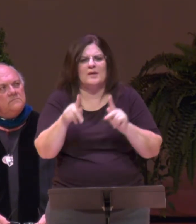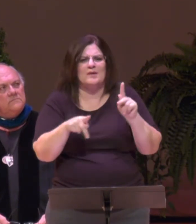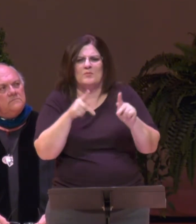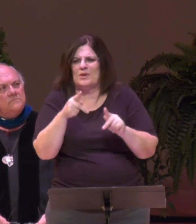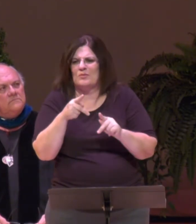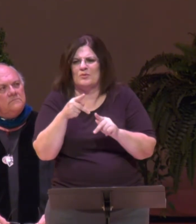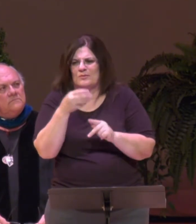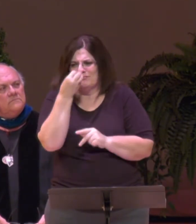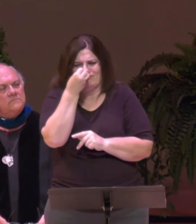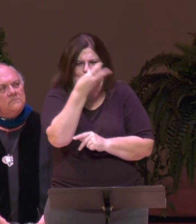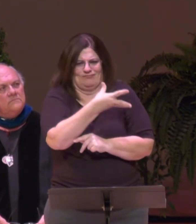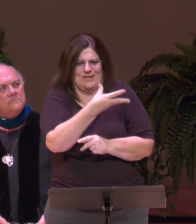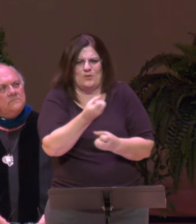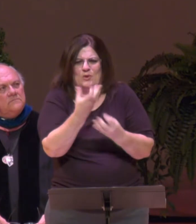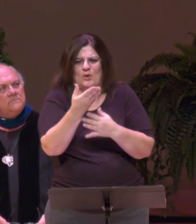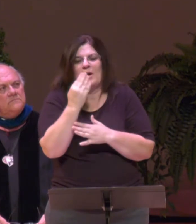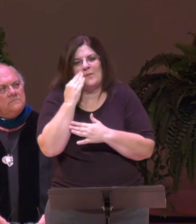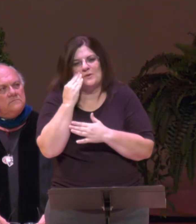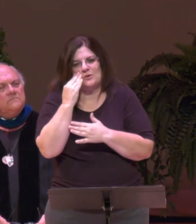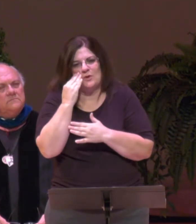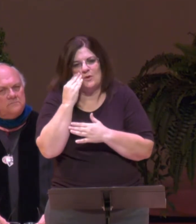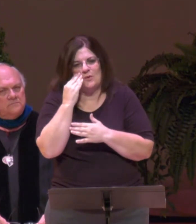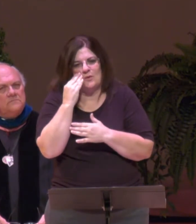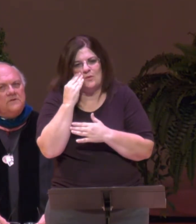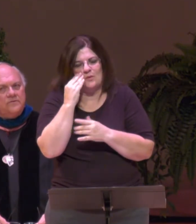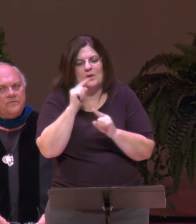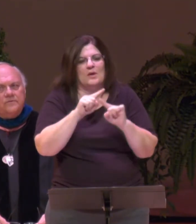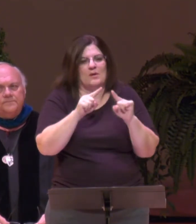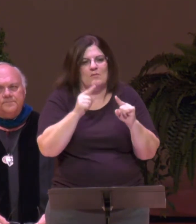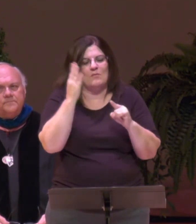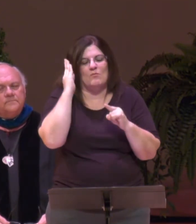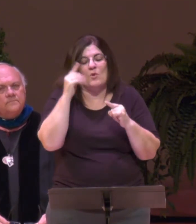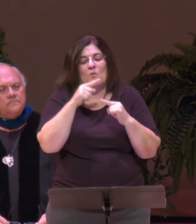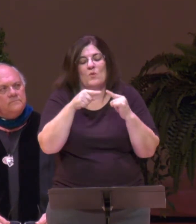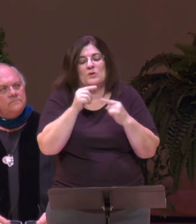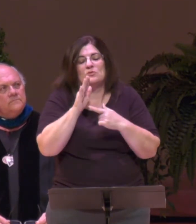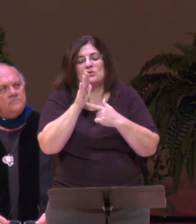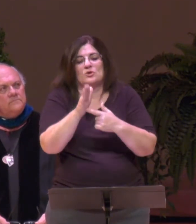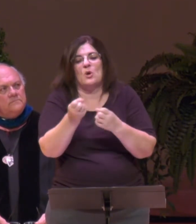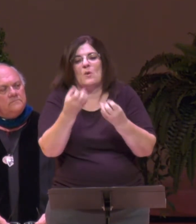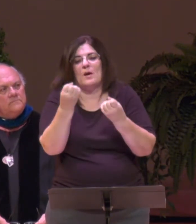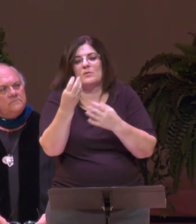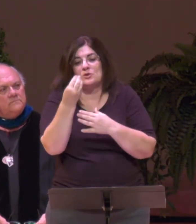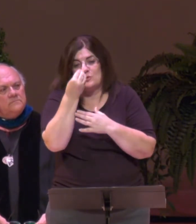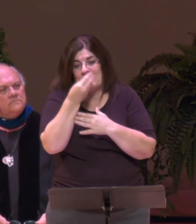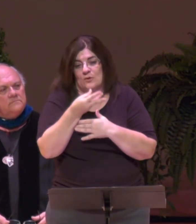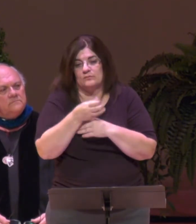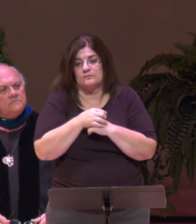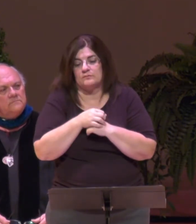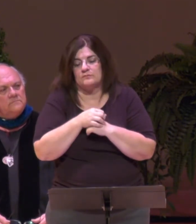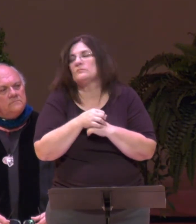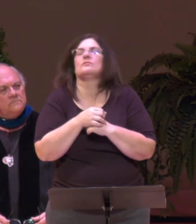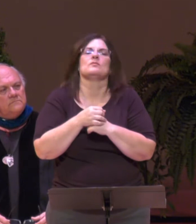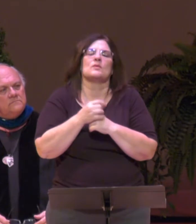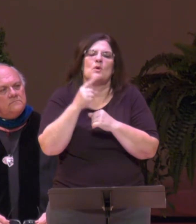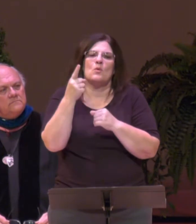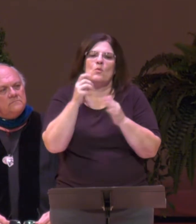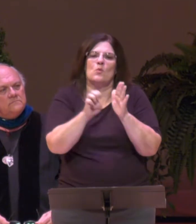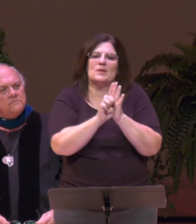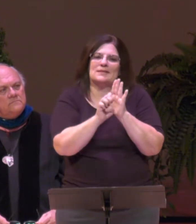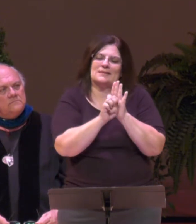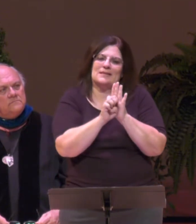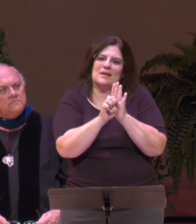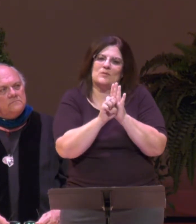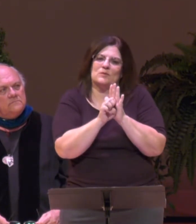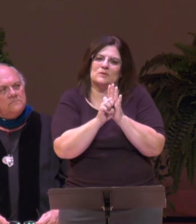care how much you know until they know how much you care. One of my favorite examples is of a loving and caring